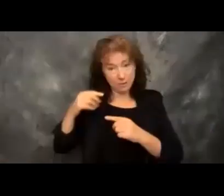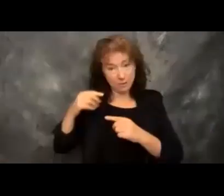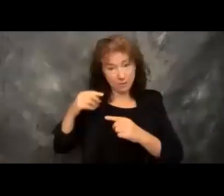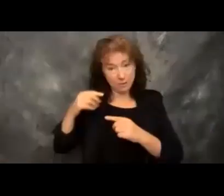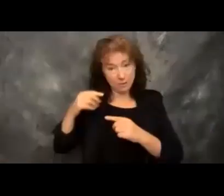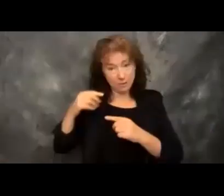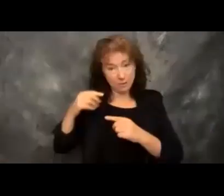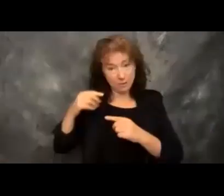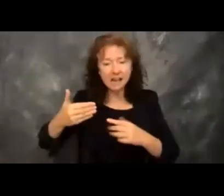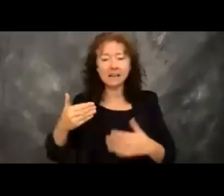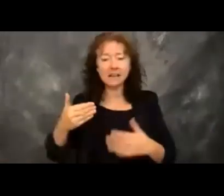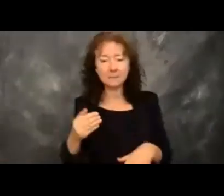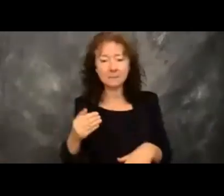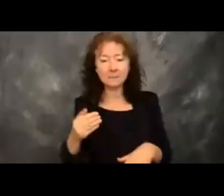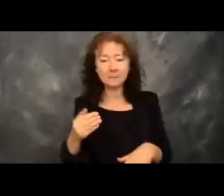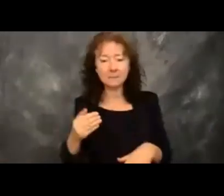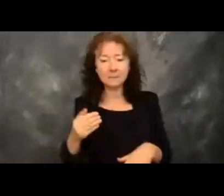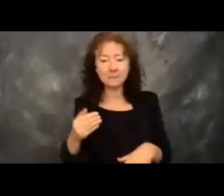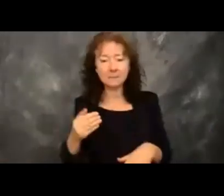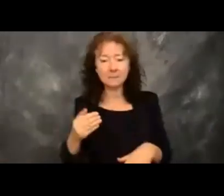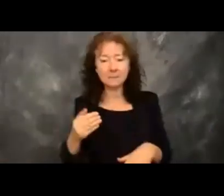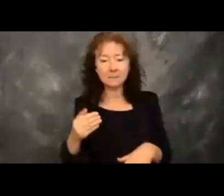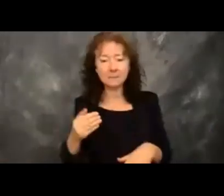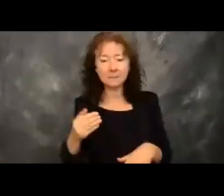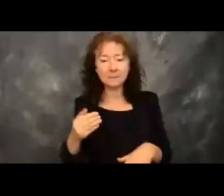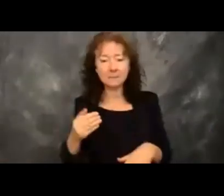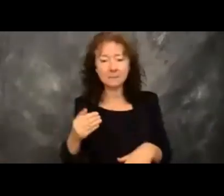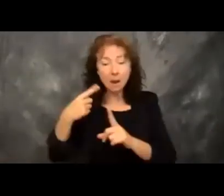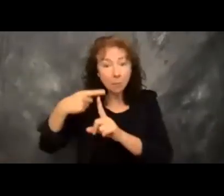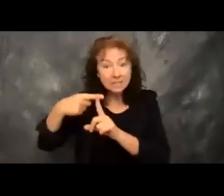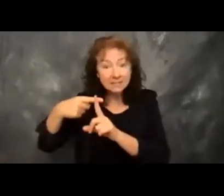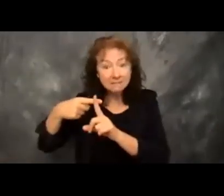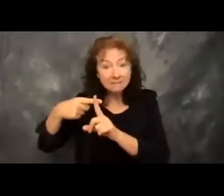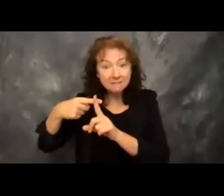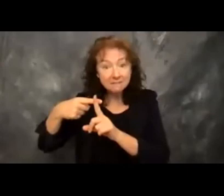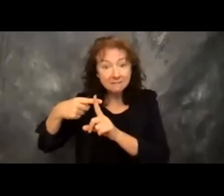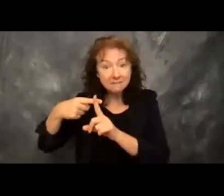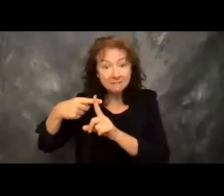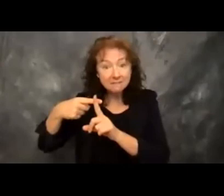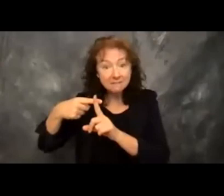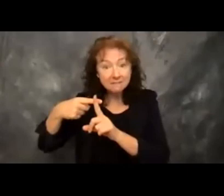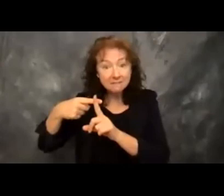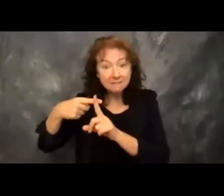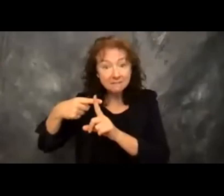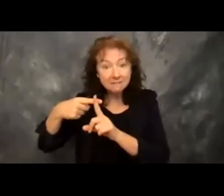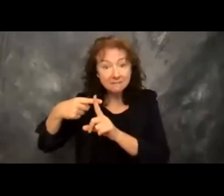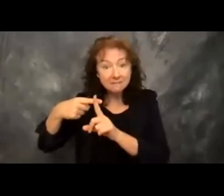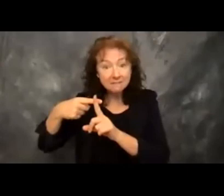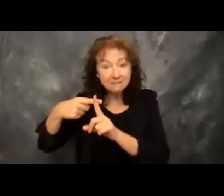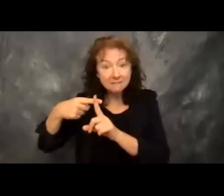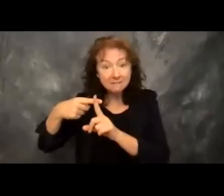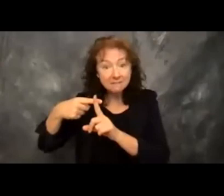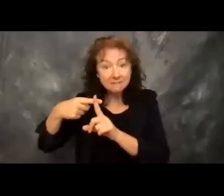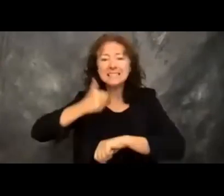most positive thing is about establishment of special working